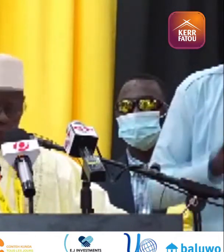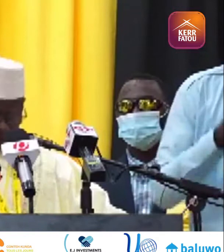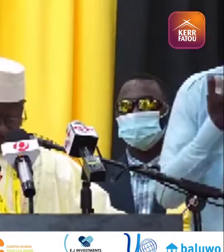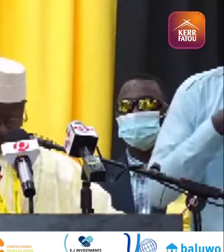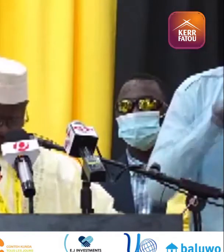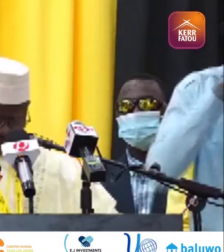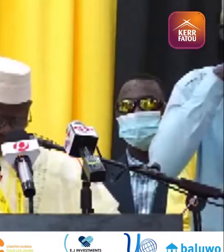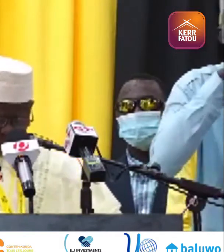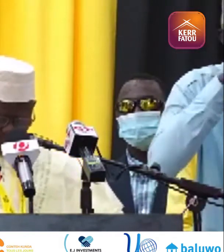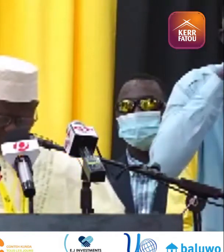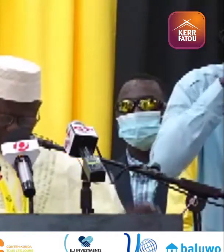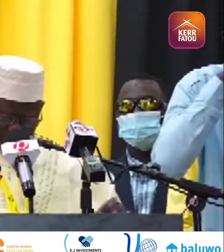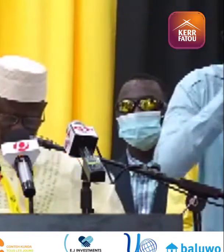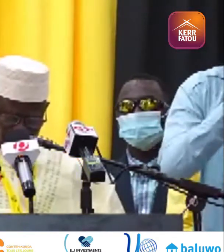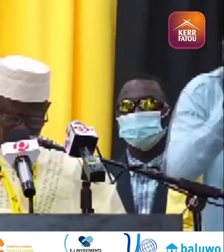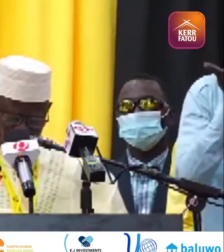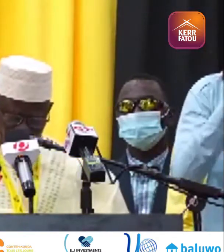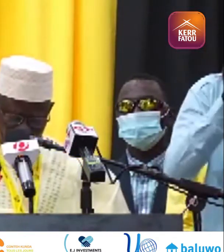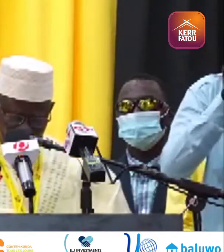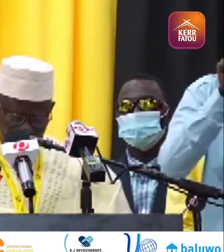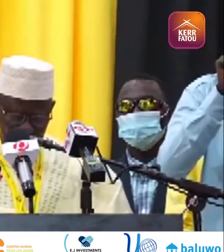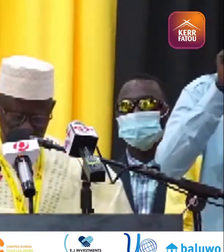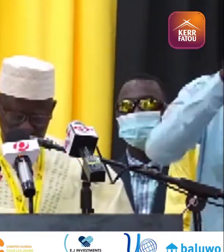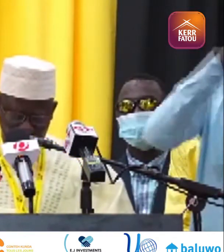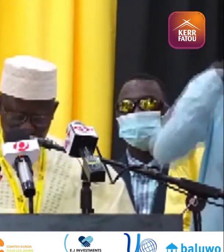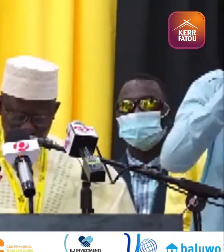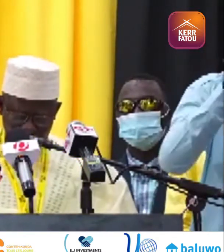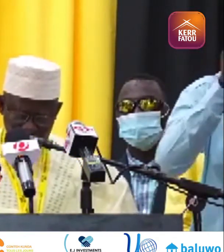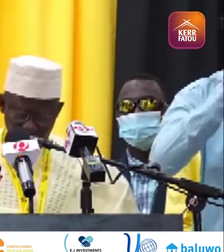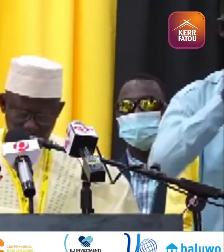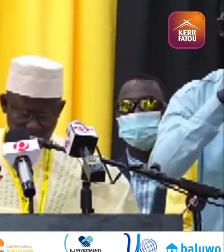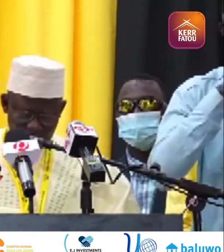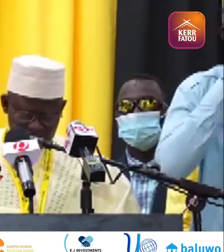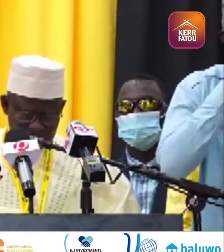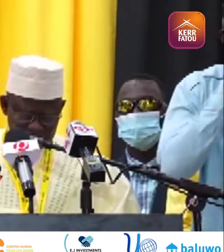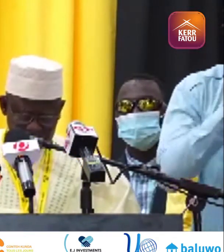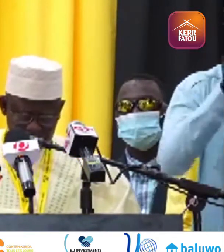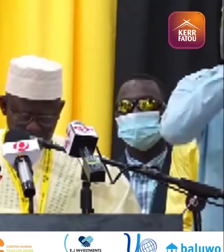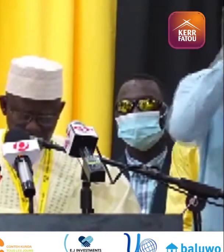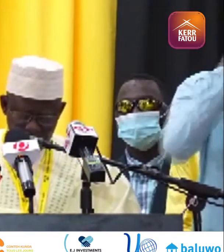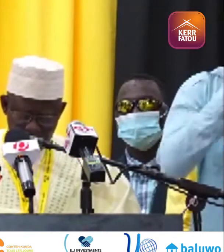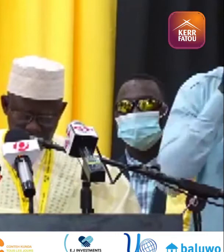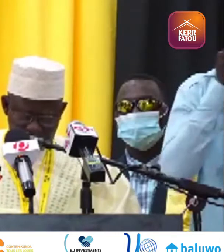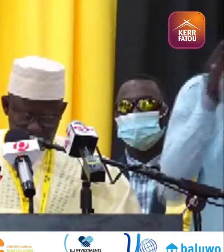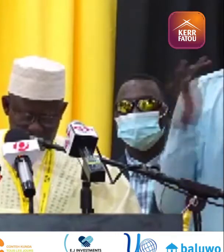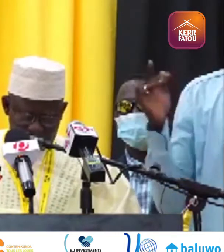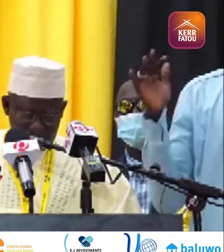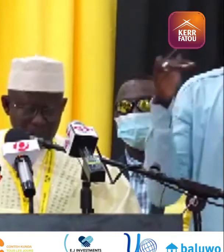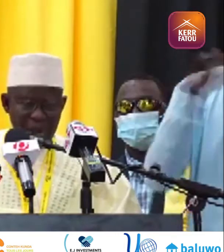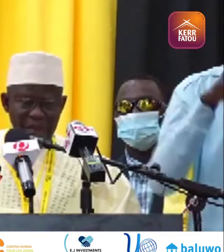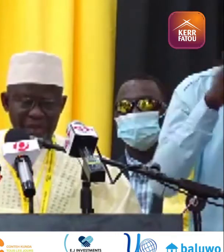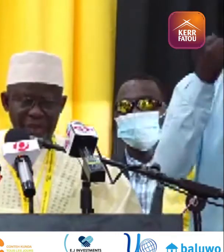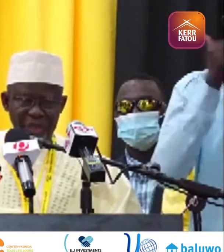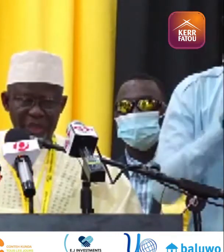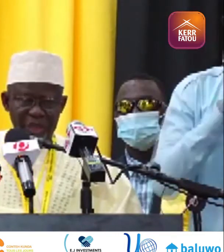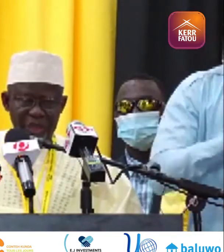of Gunjur for the National Youth Congress, which was held